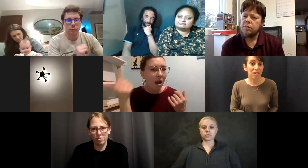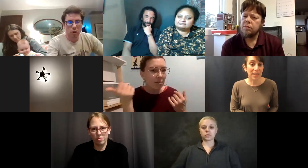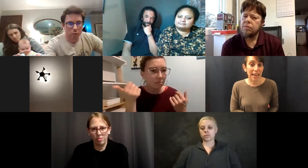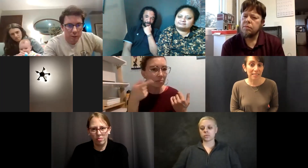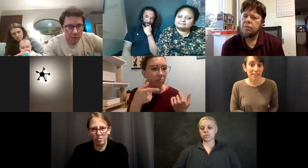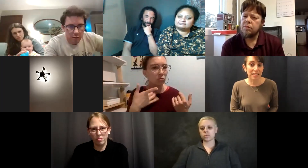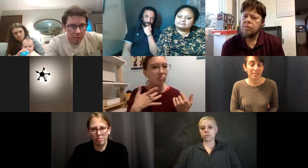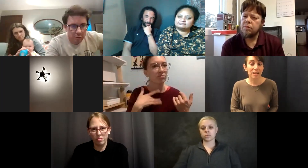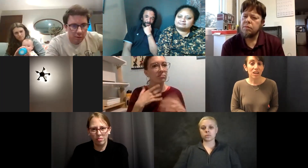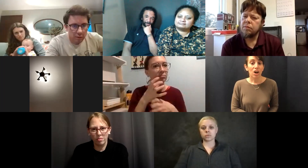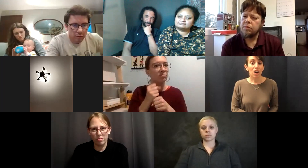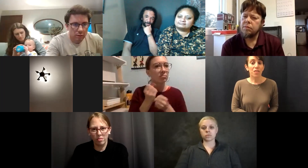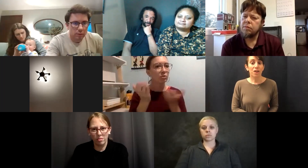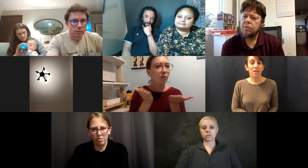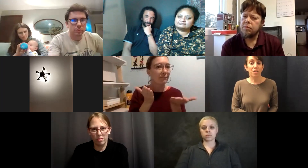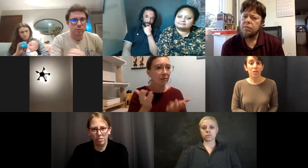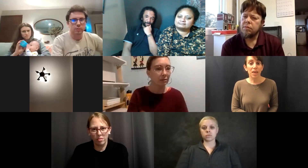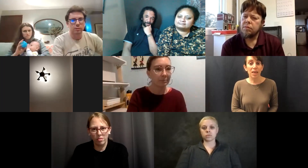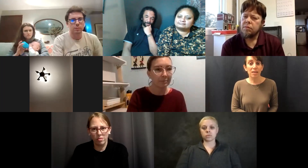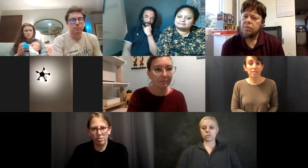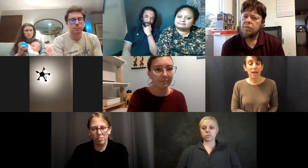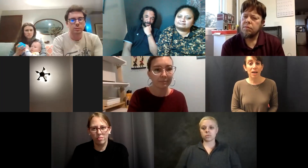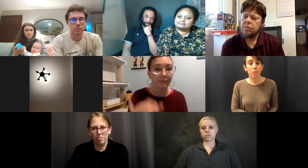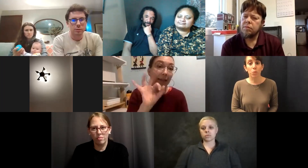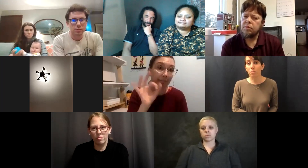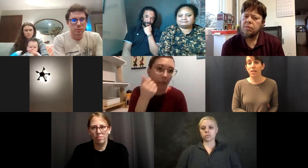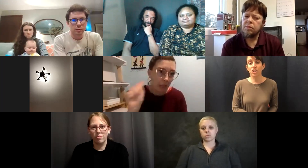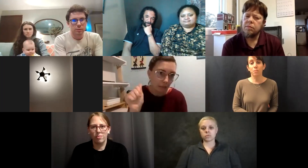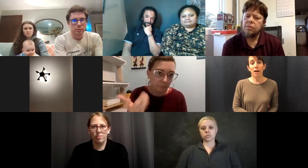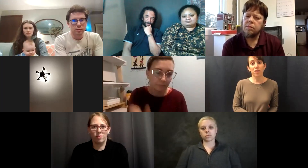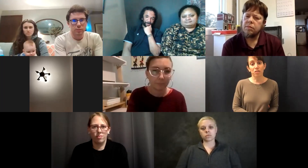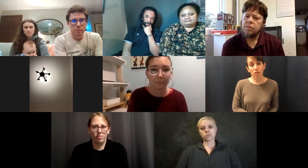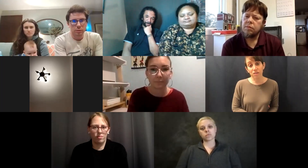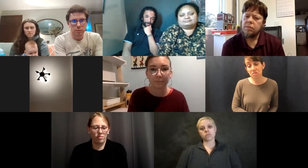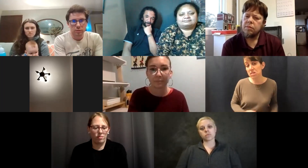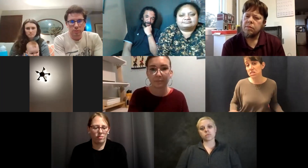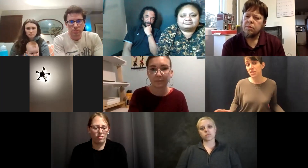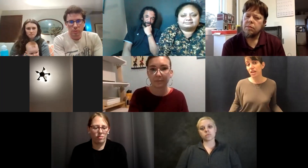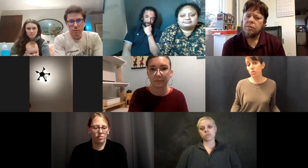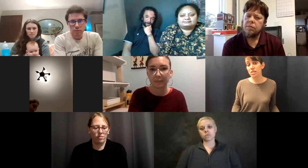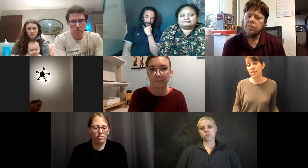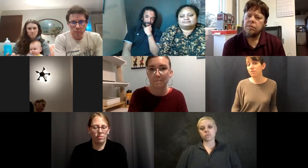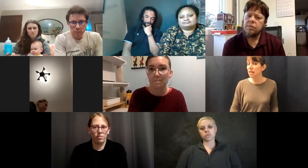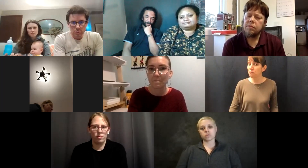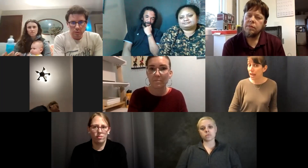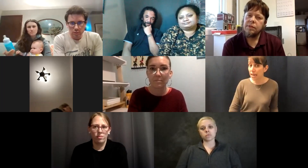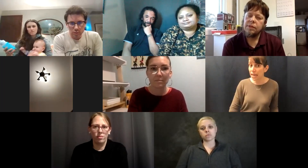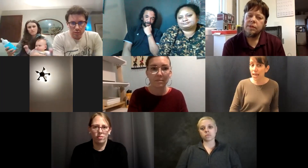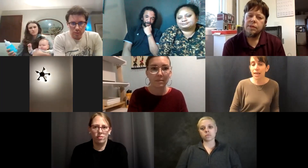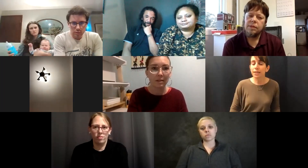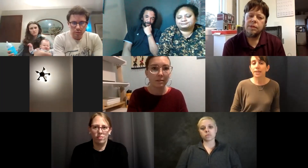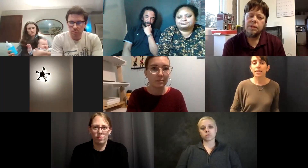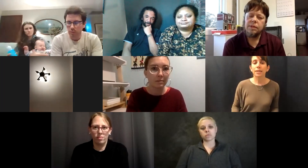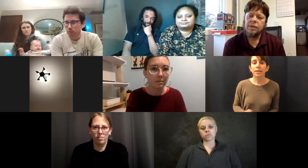ASL classes. Are there other things you want to mention about the services that you received, if